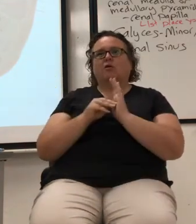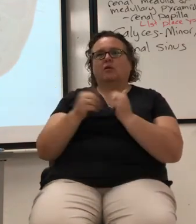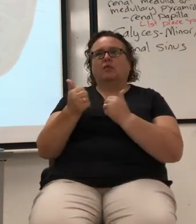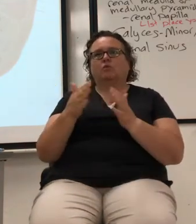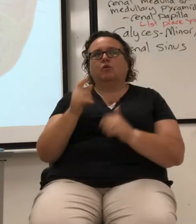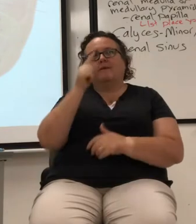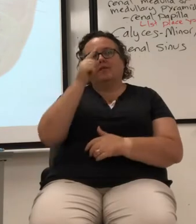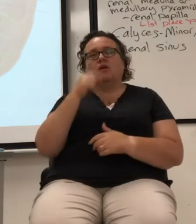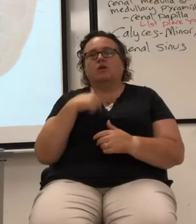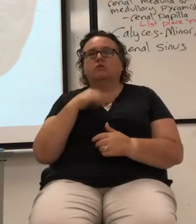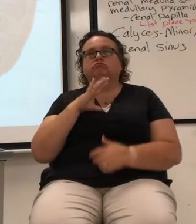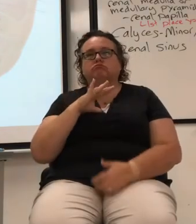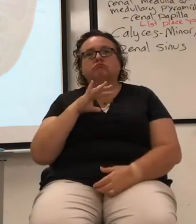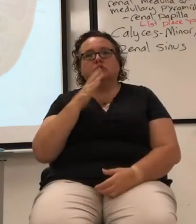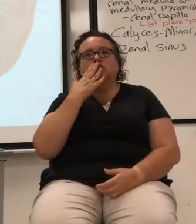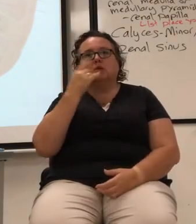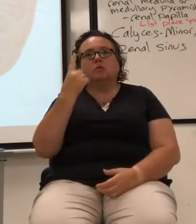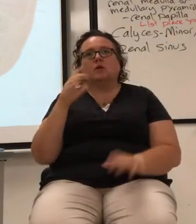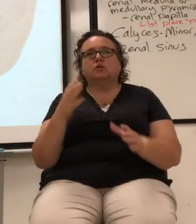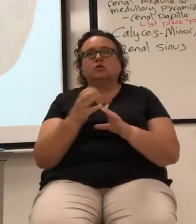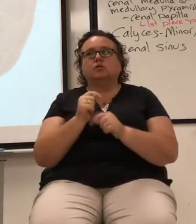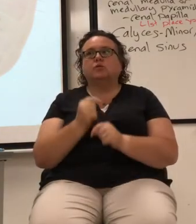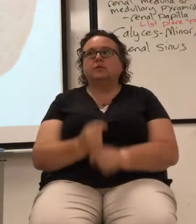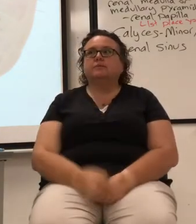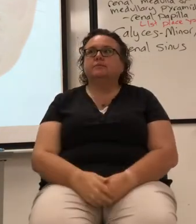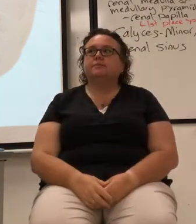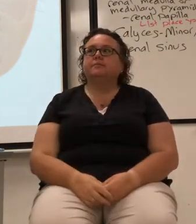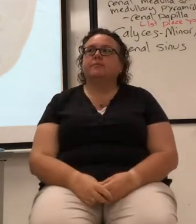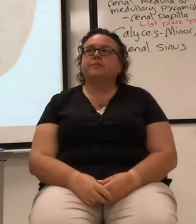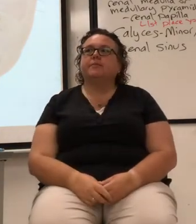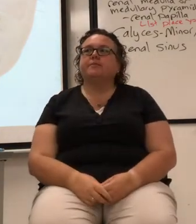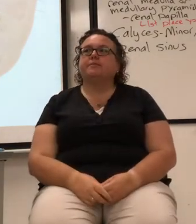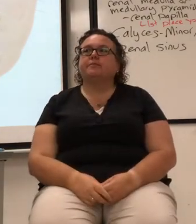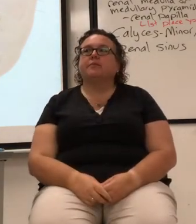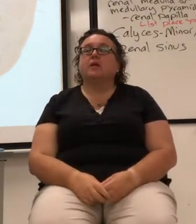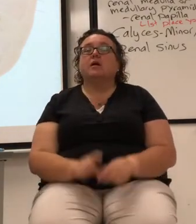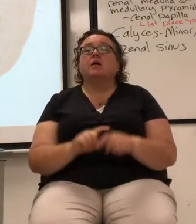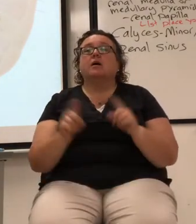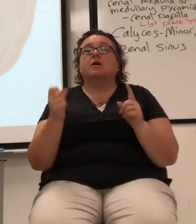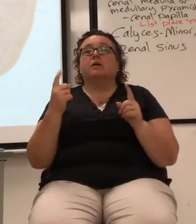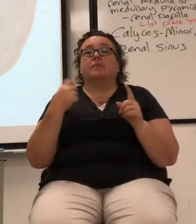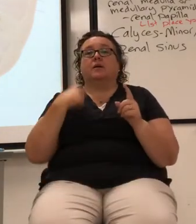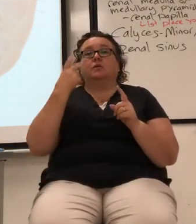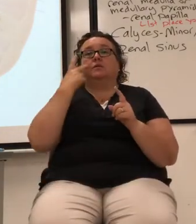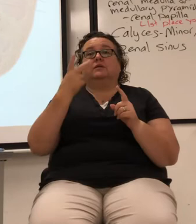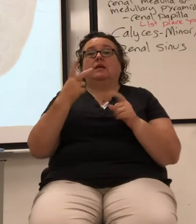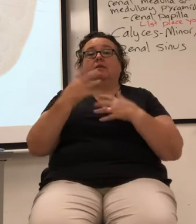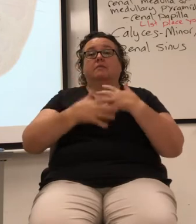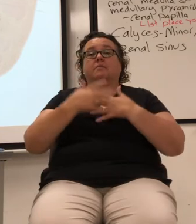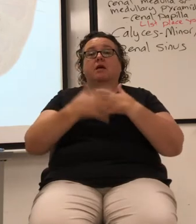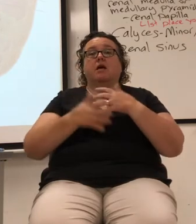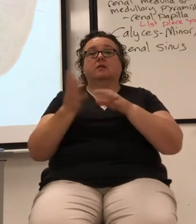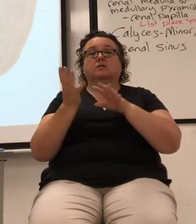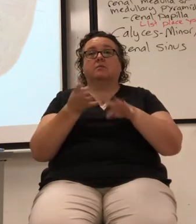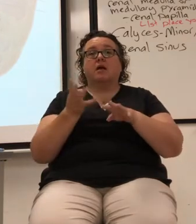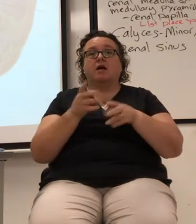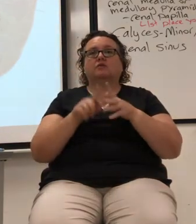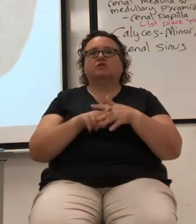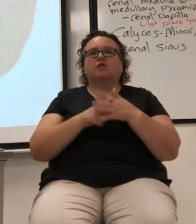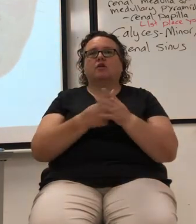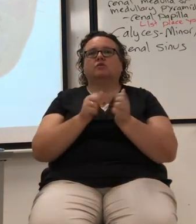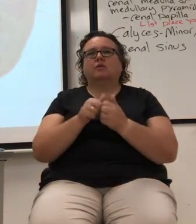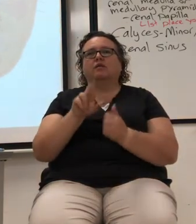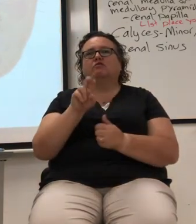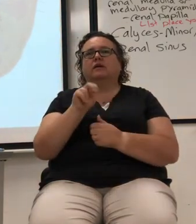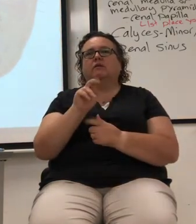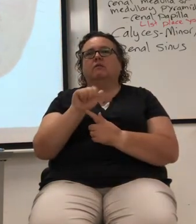there is a good one to do it. Okay. But as you can see, the blood supply starts with the renal artery, and